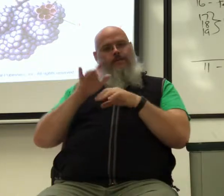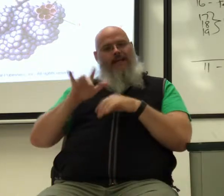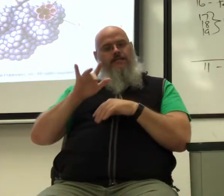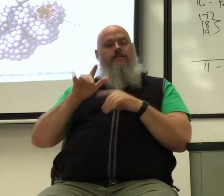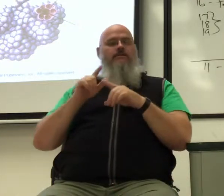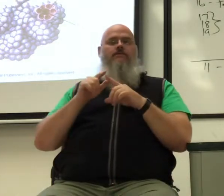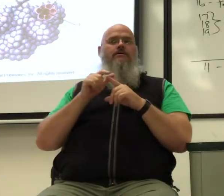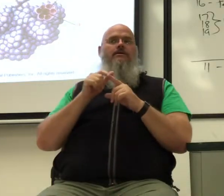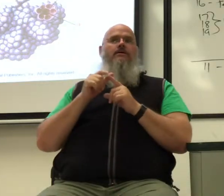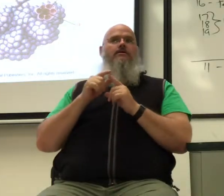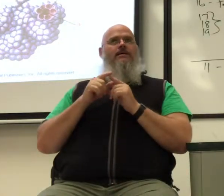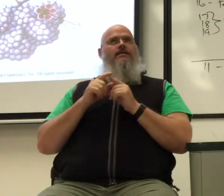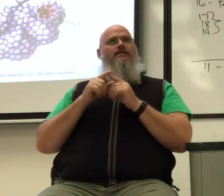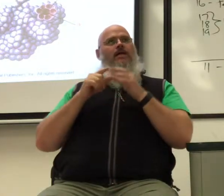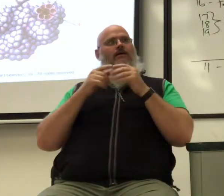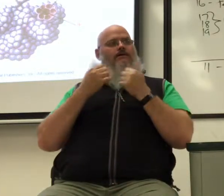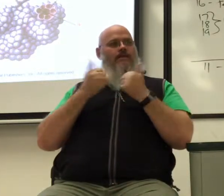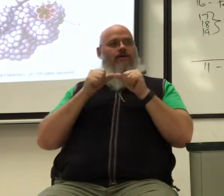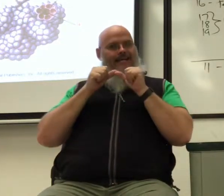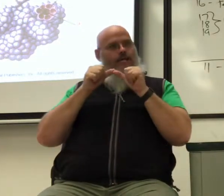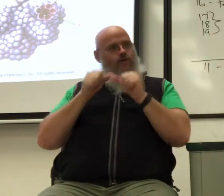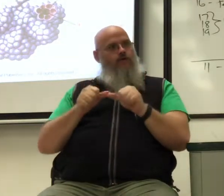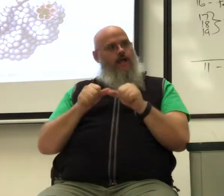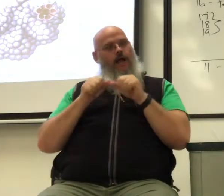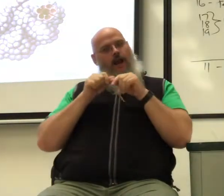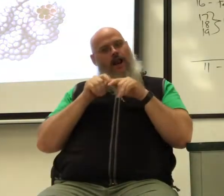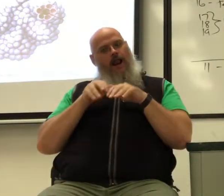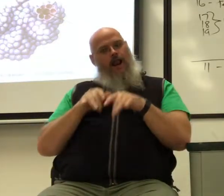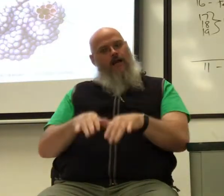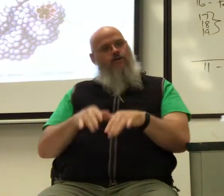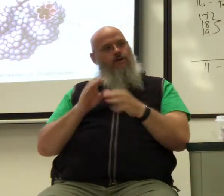like 23, 24.